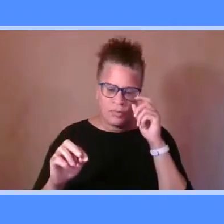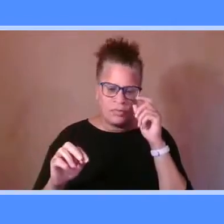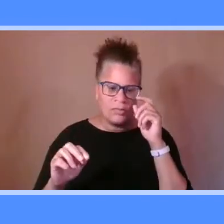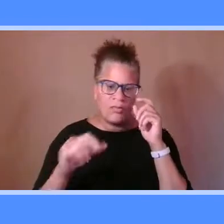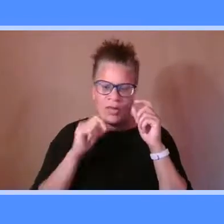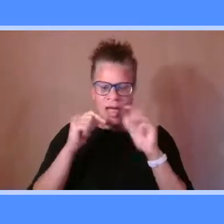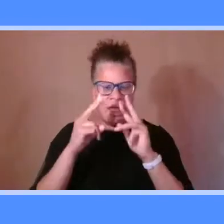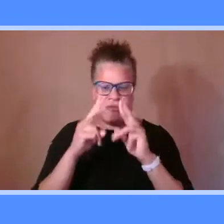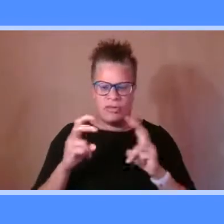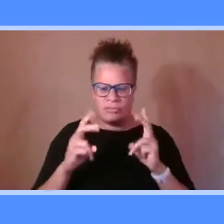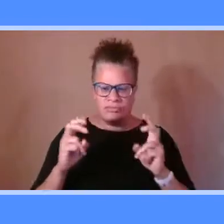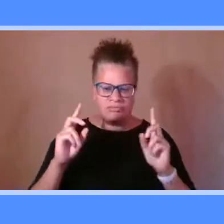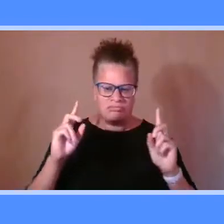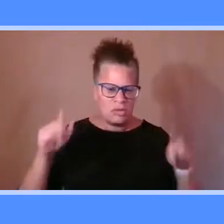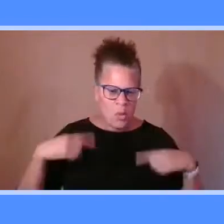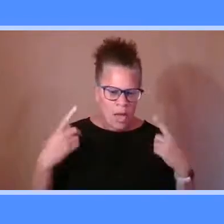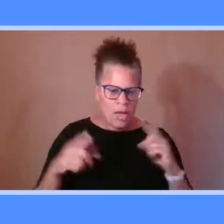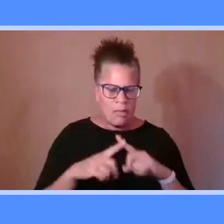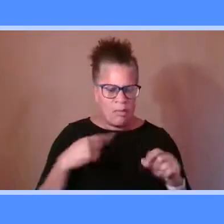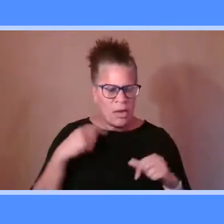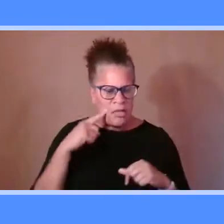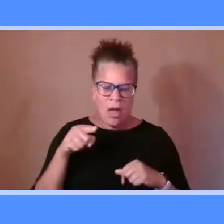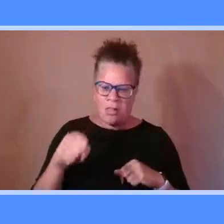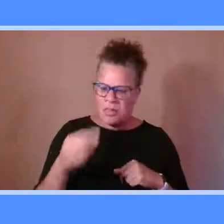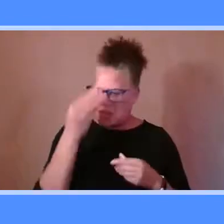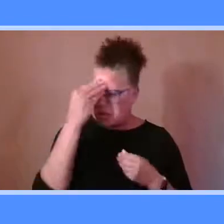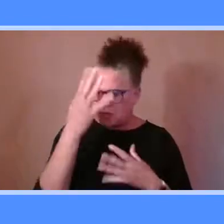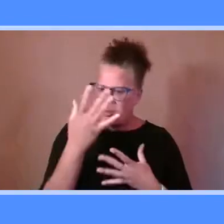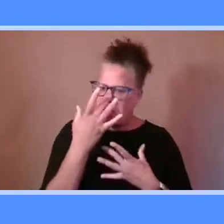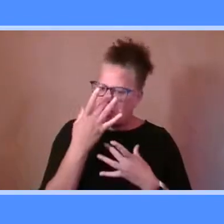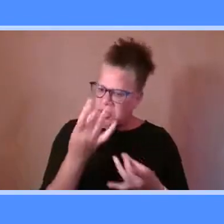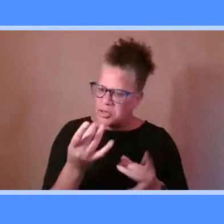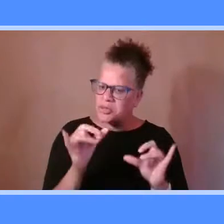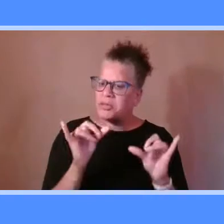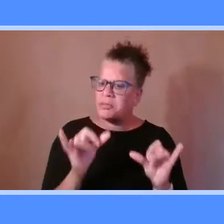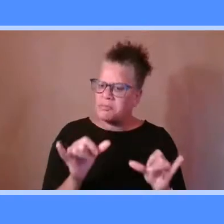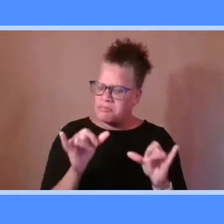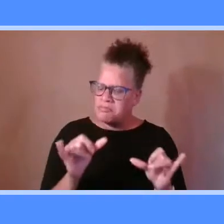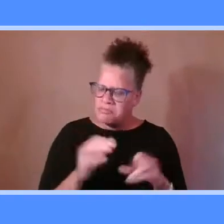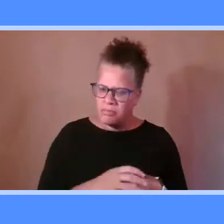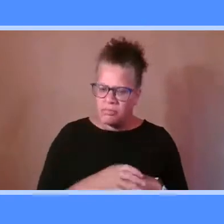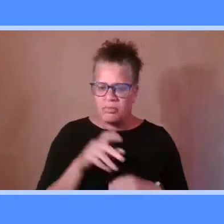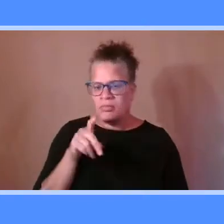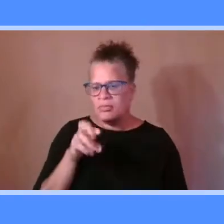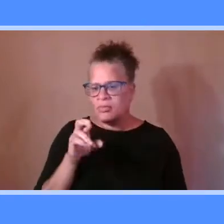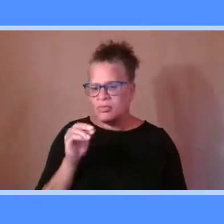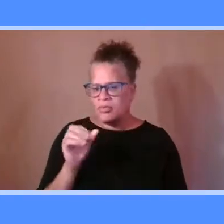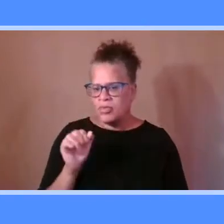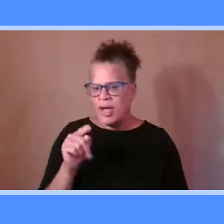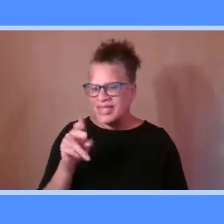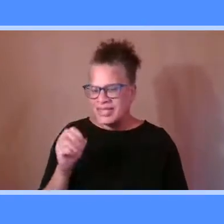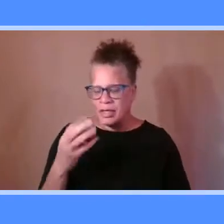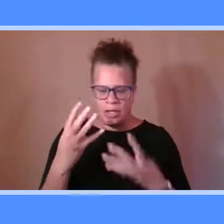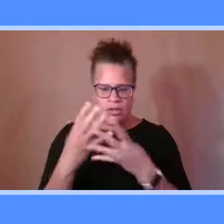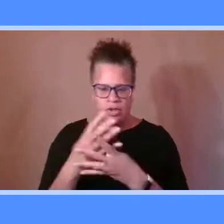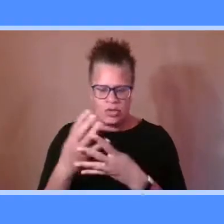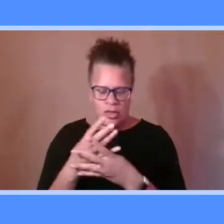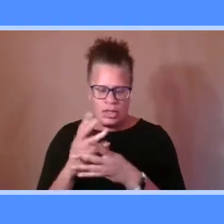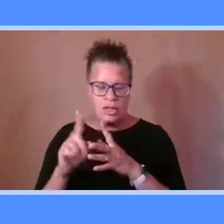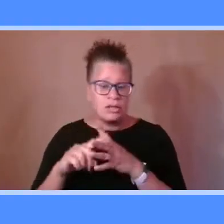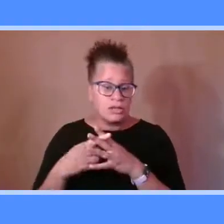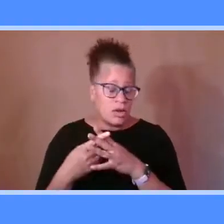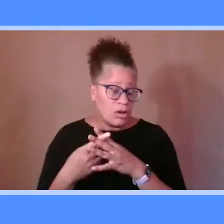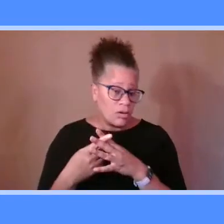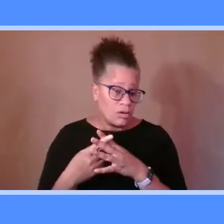in a while, and I thought this was really interesting. So prostate cancer screening